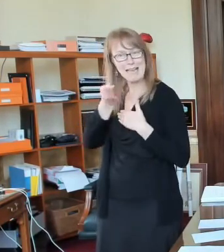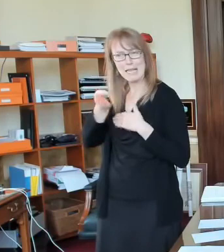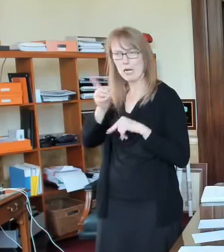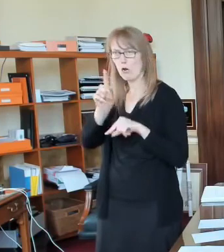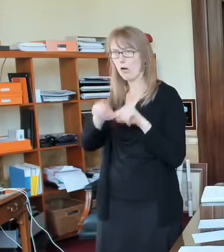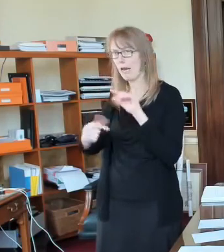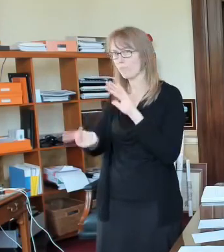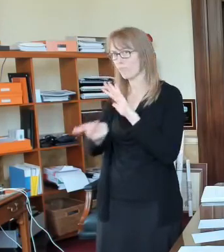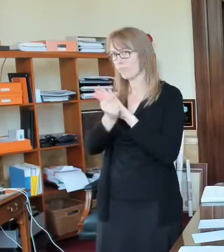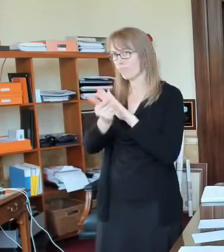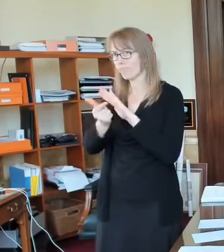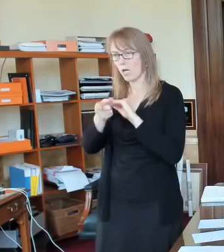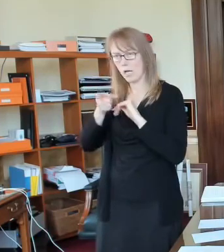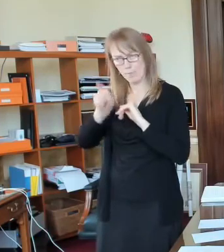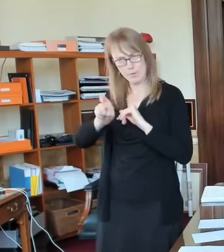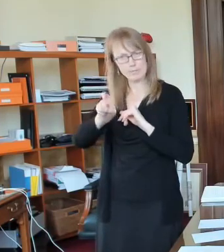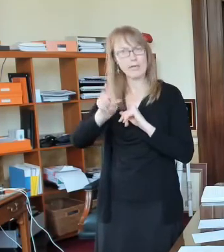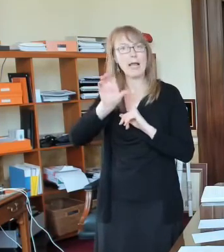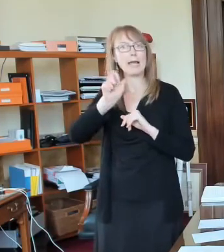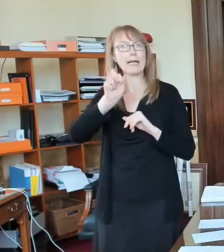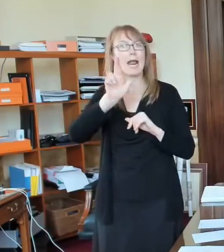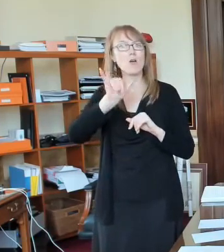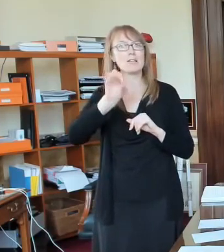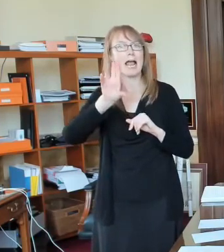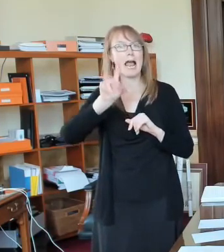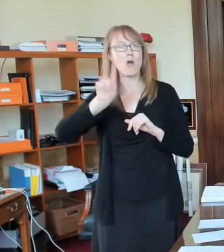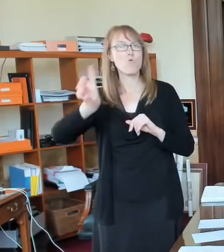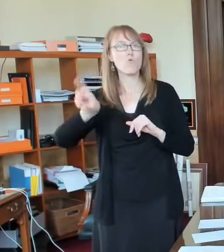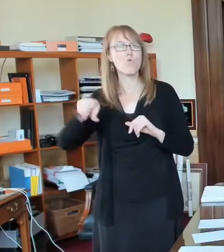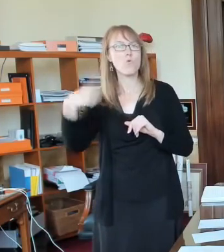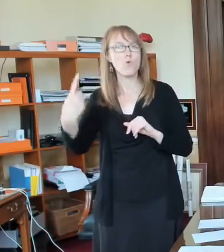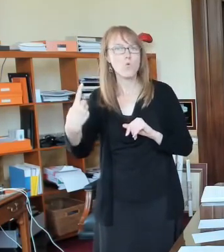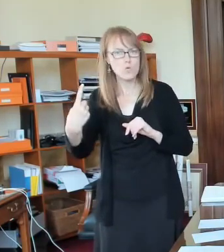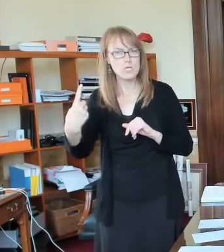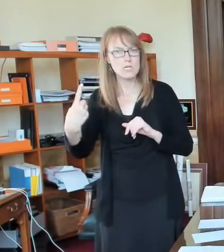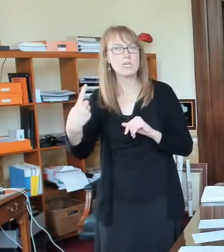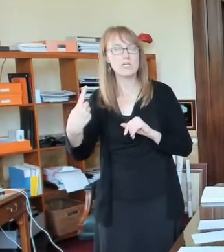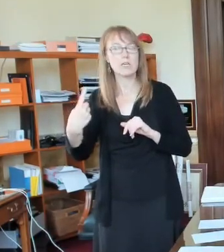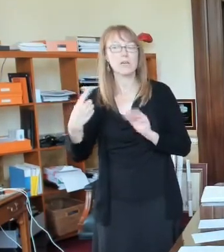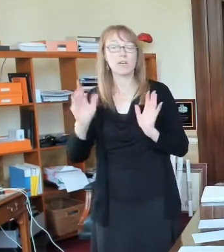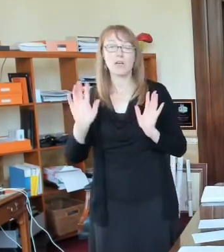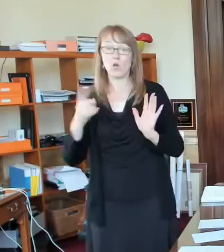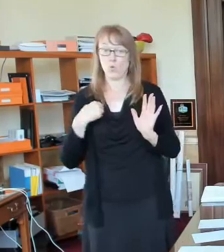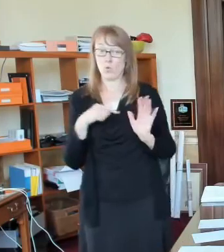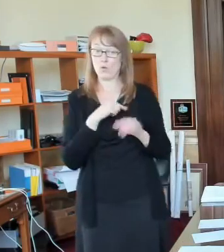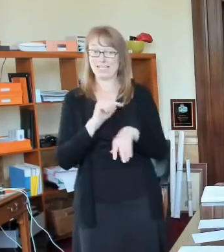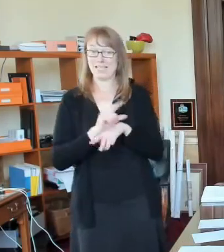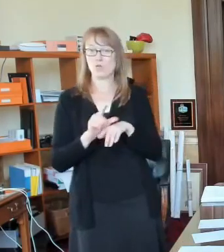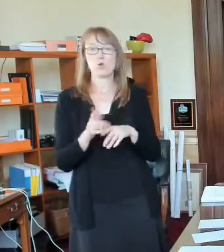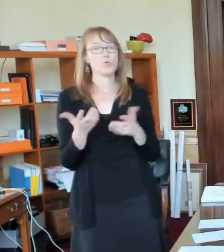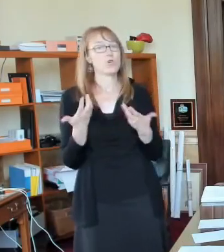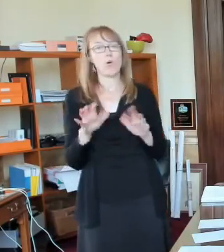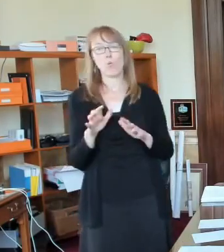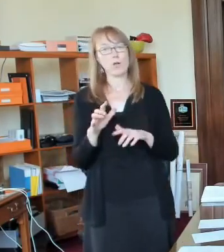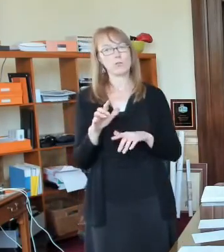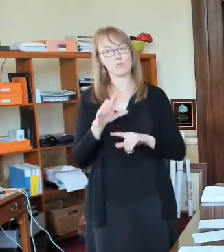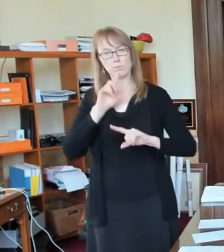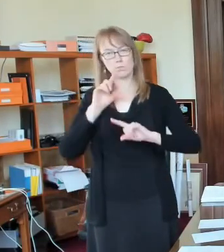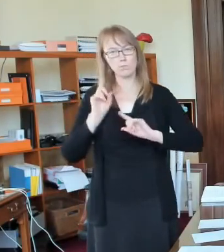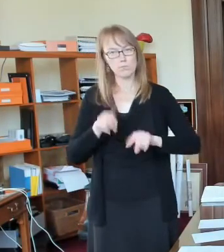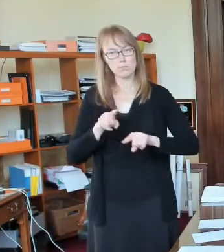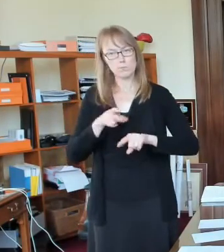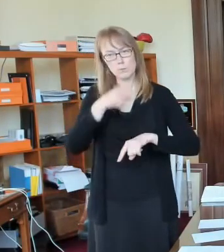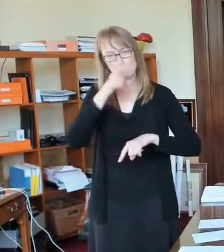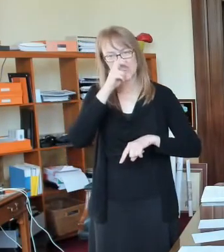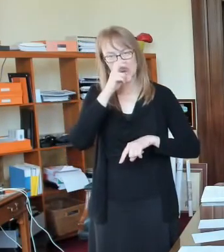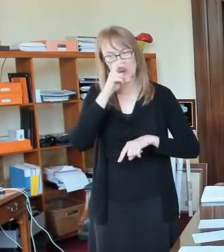don't want to do that. Our restaurant workers and our restaurants have been so severely impacted, and that's why we are